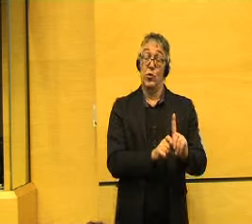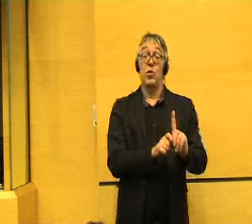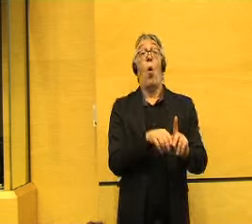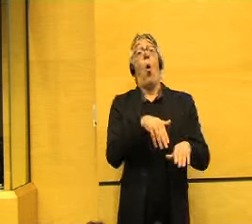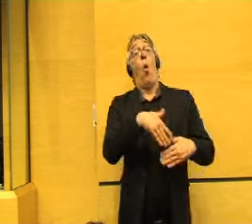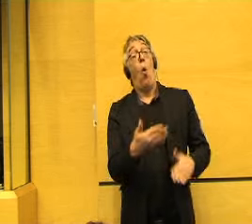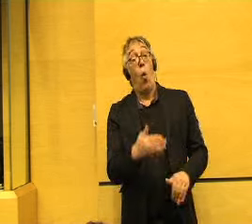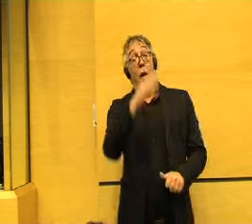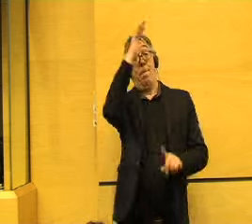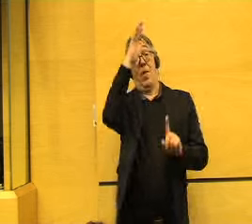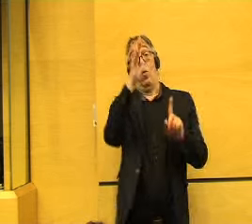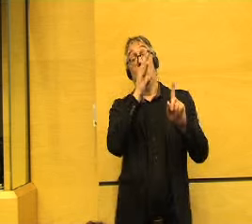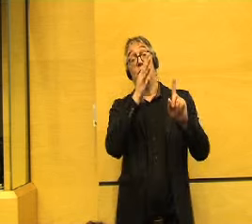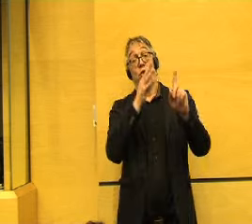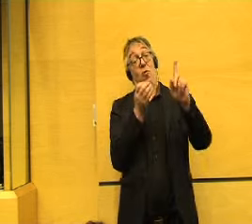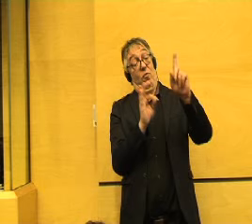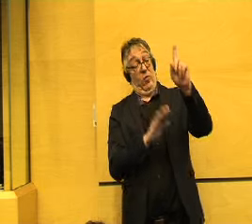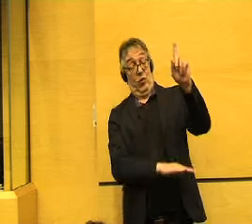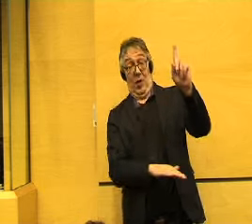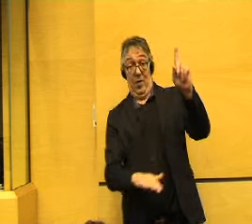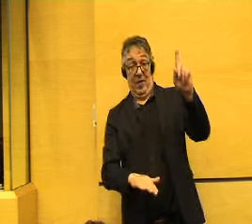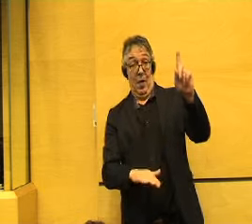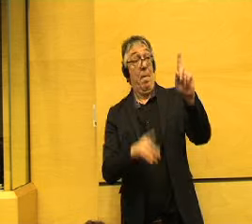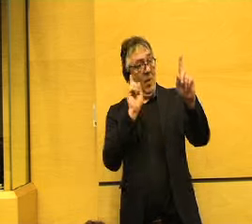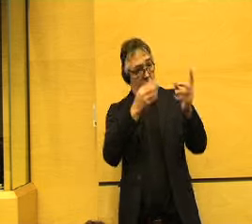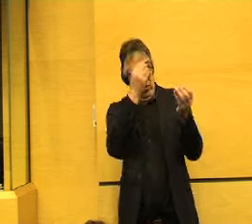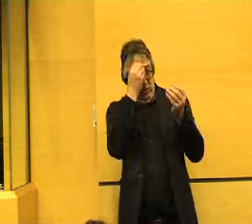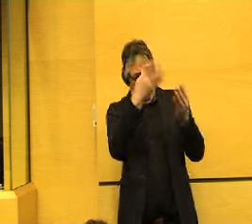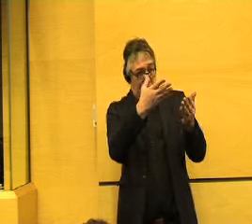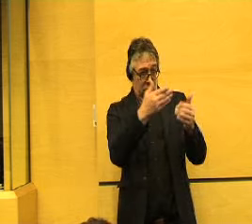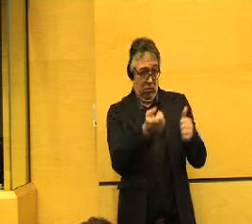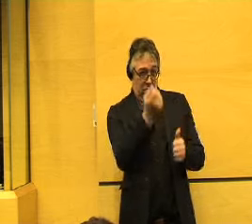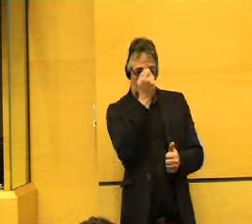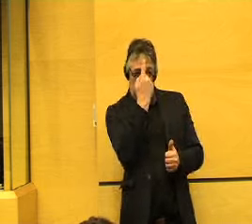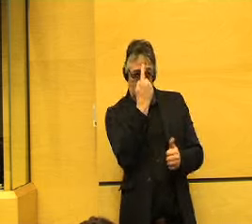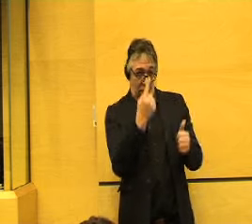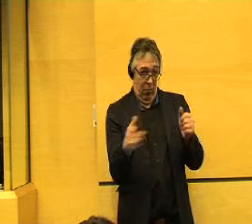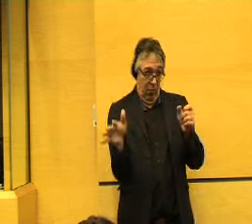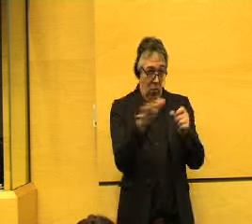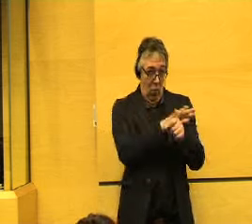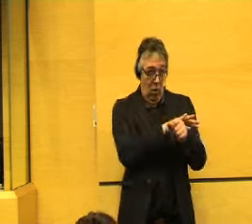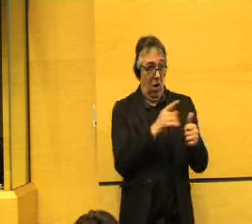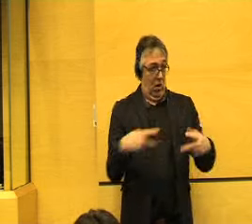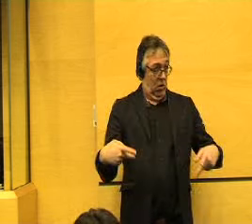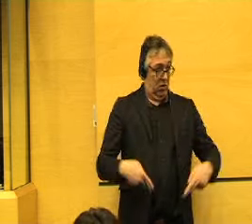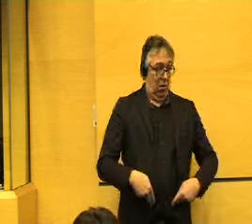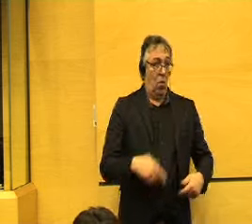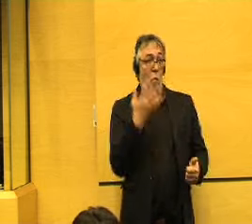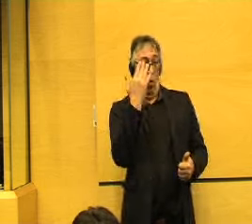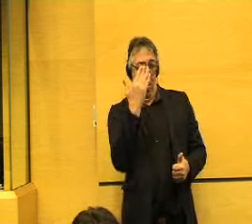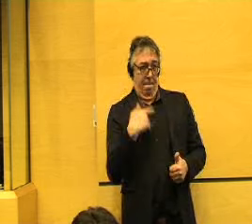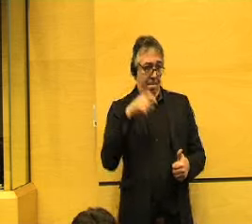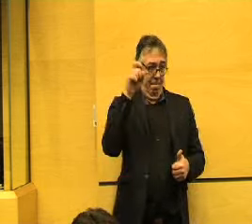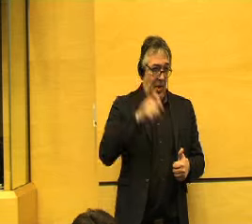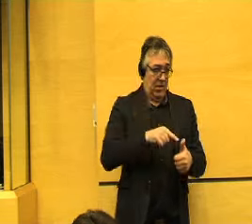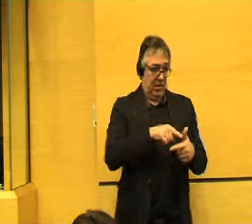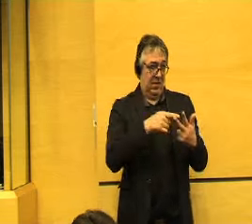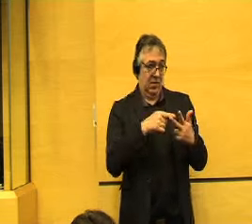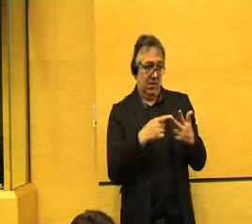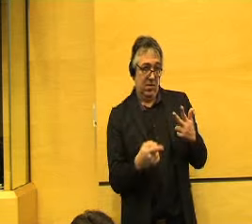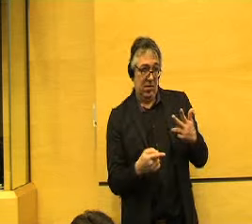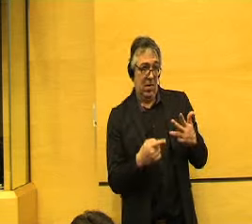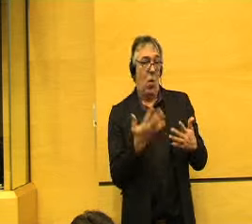parents of a minor have been informed all details such as necessities, risks, and benefits